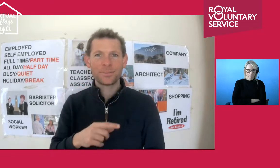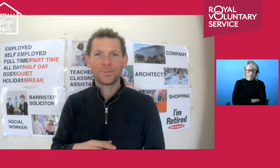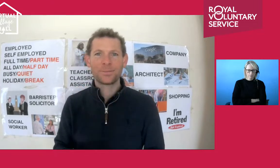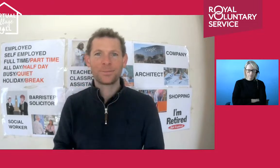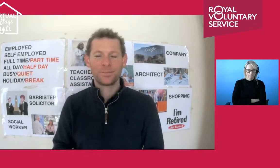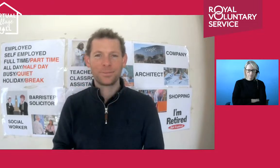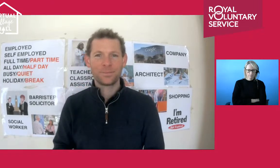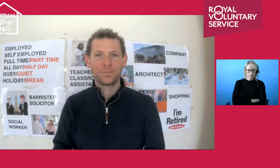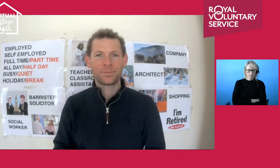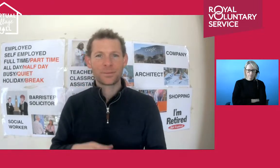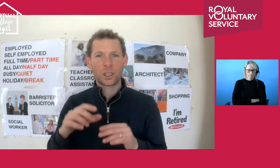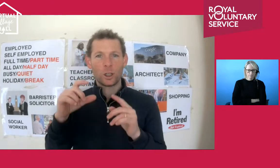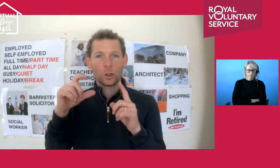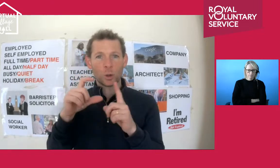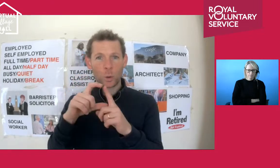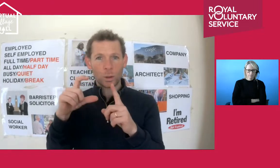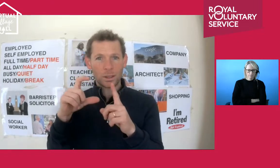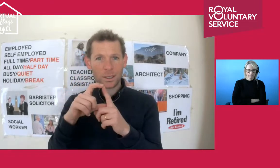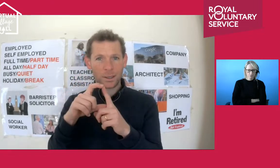Son.